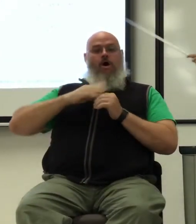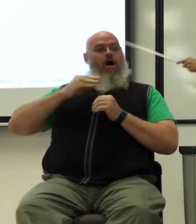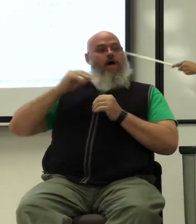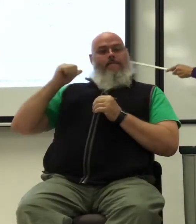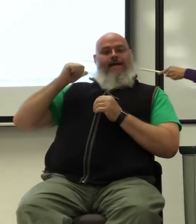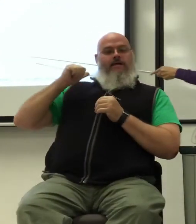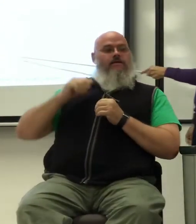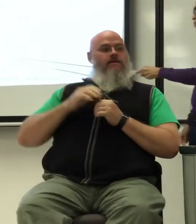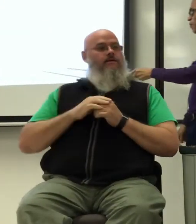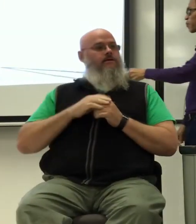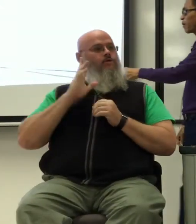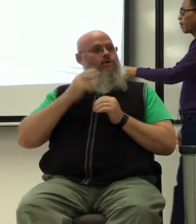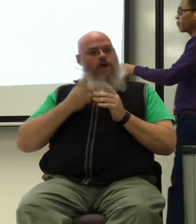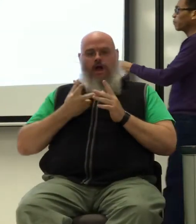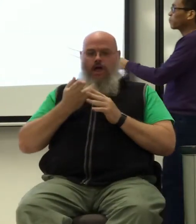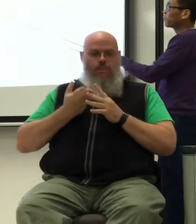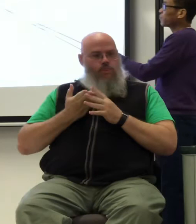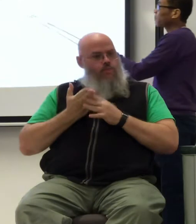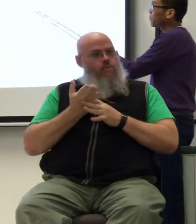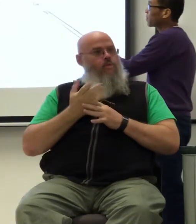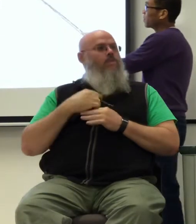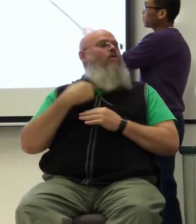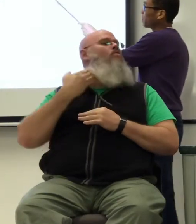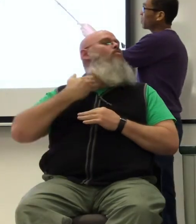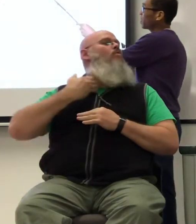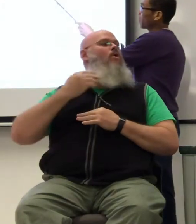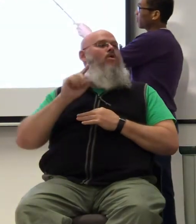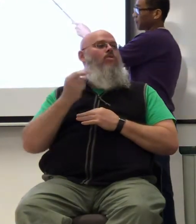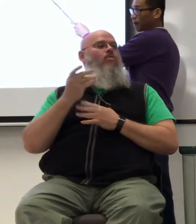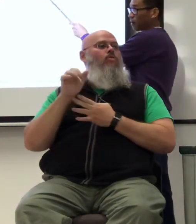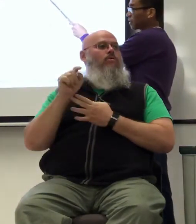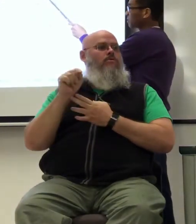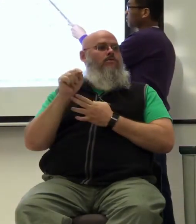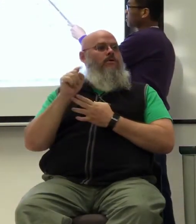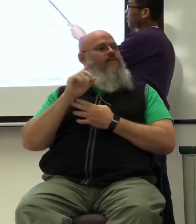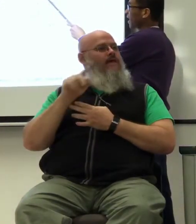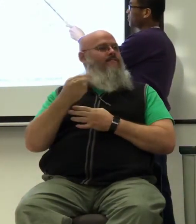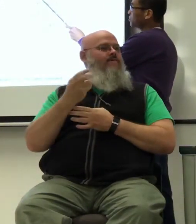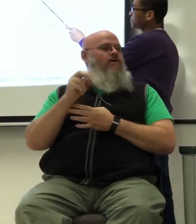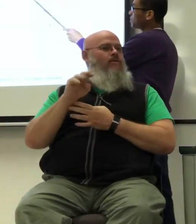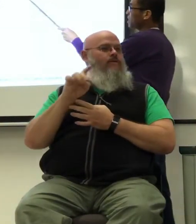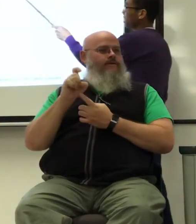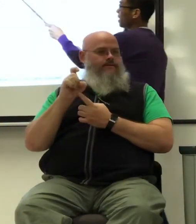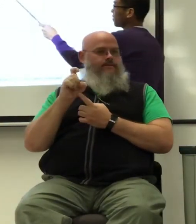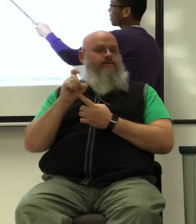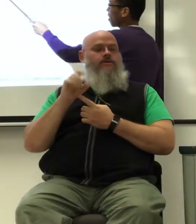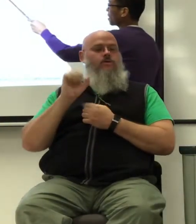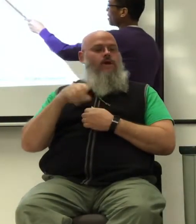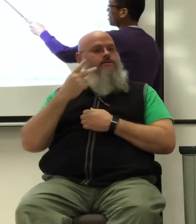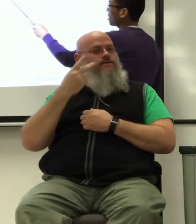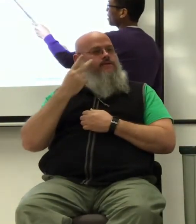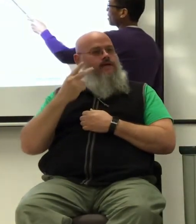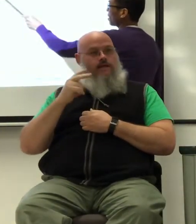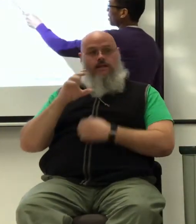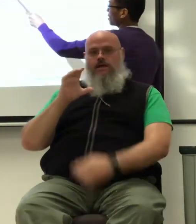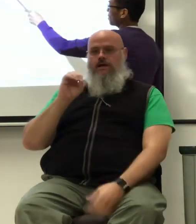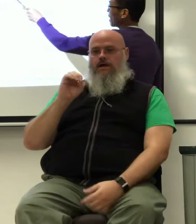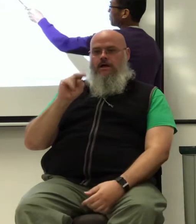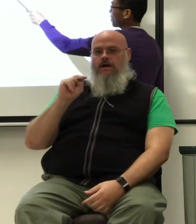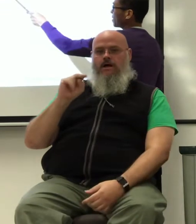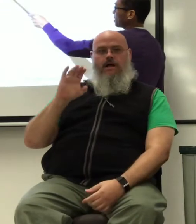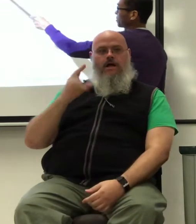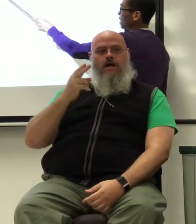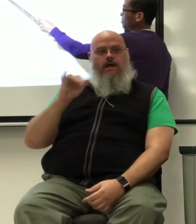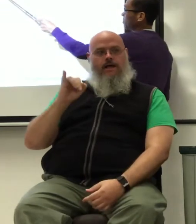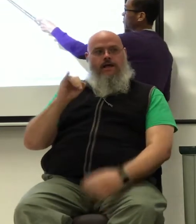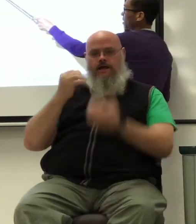that, you can cut right through the throat, the pharynx, and you see the concha divided